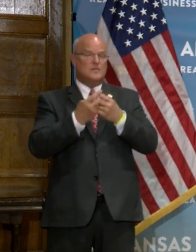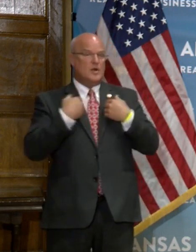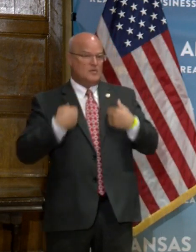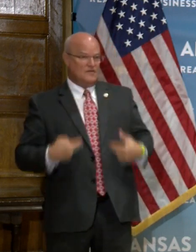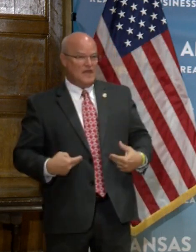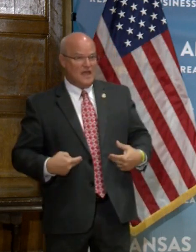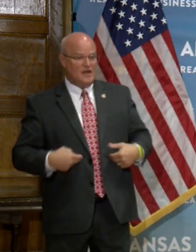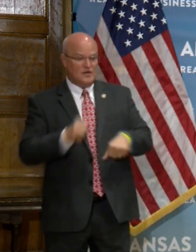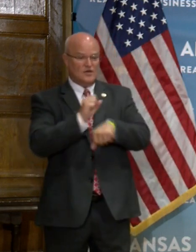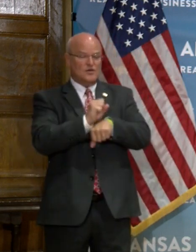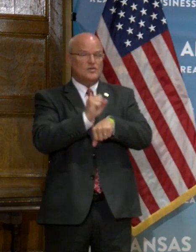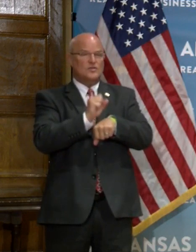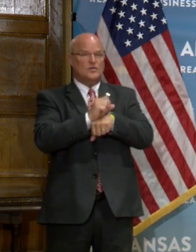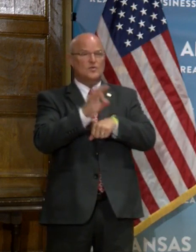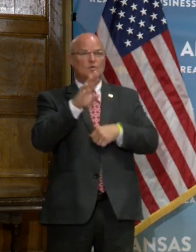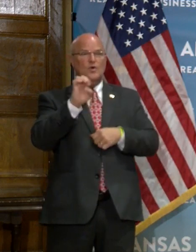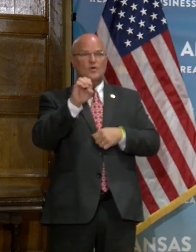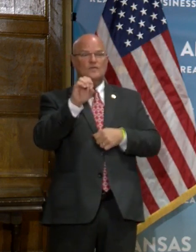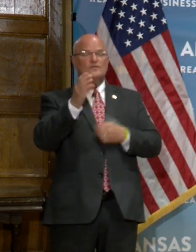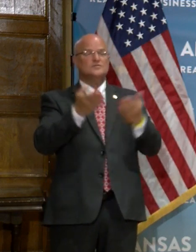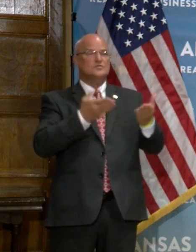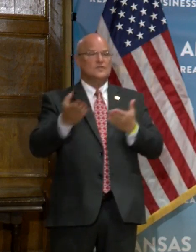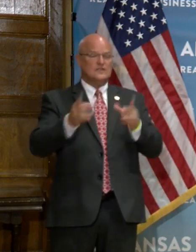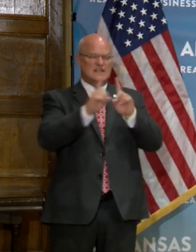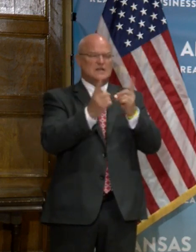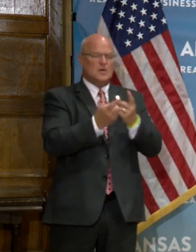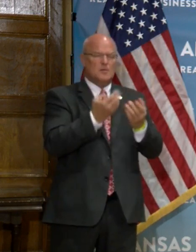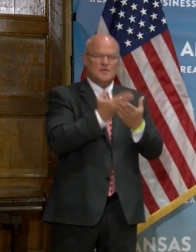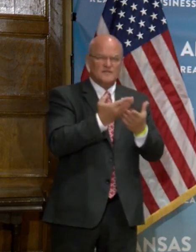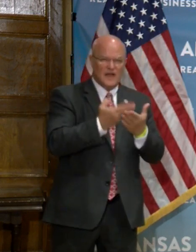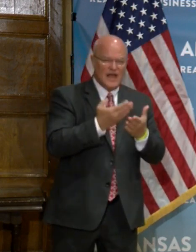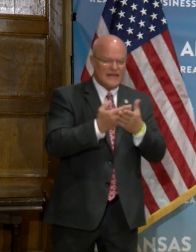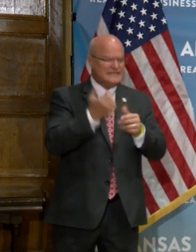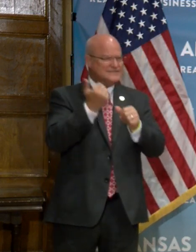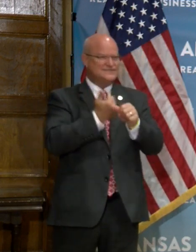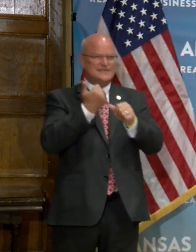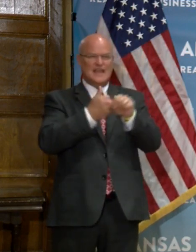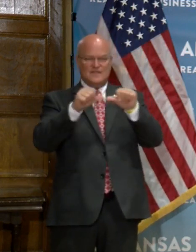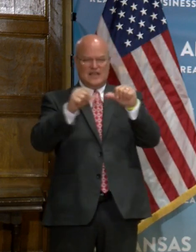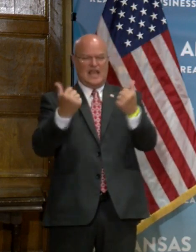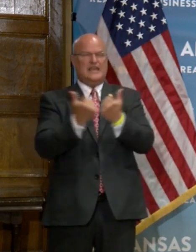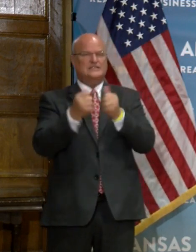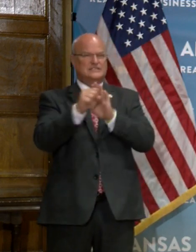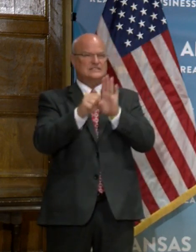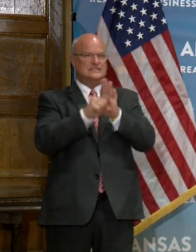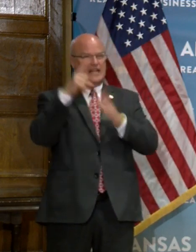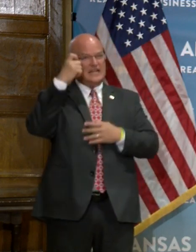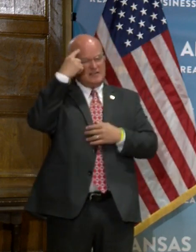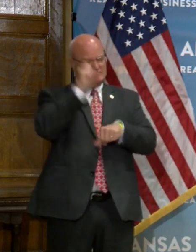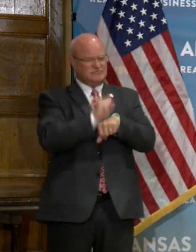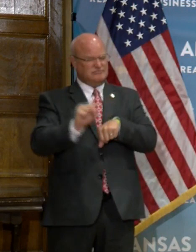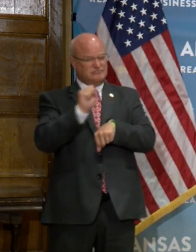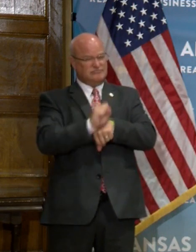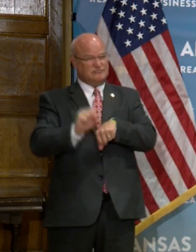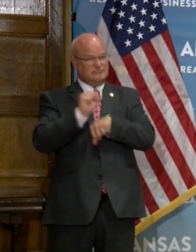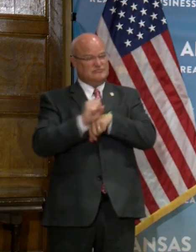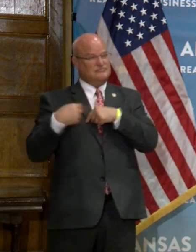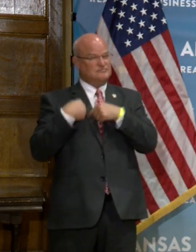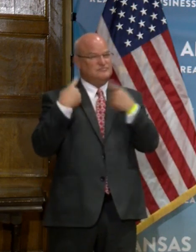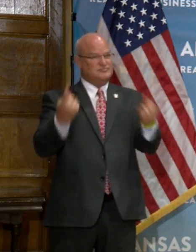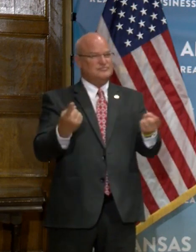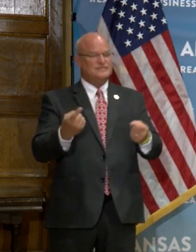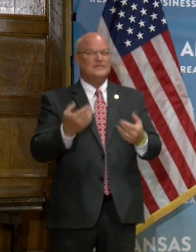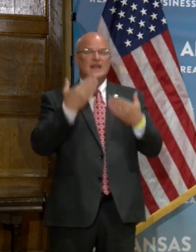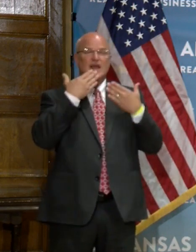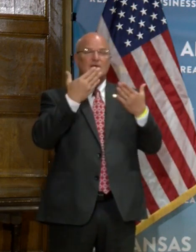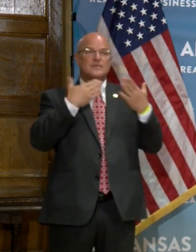Health, to Workforce Services, Department of Finance, and really in every agency of state government. And so I'm glad,